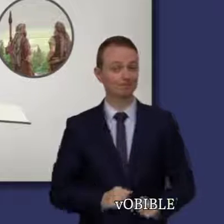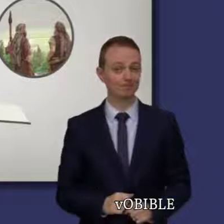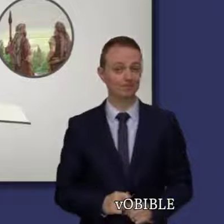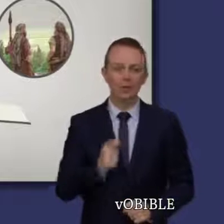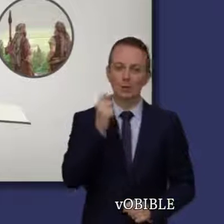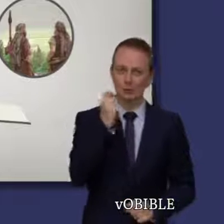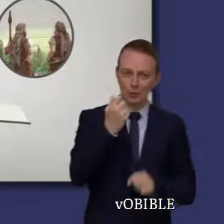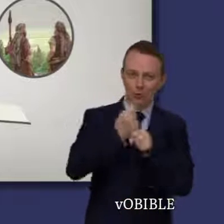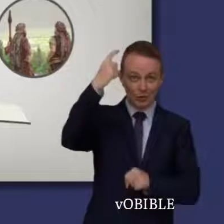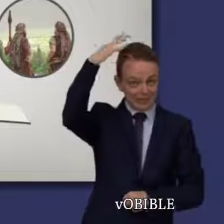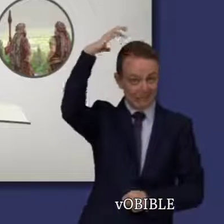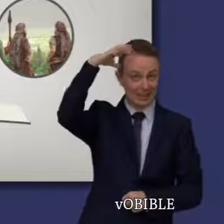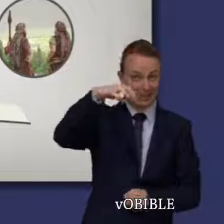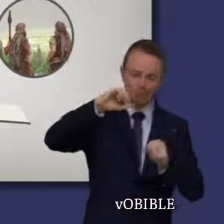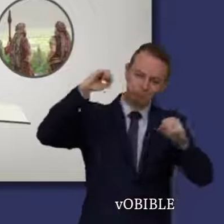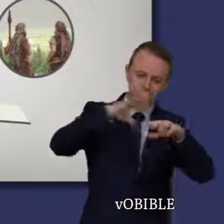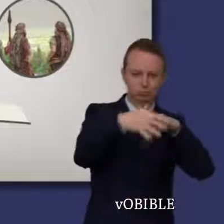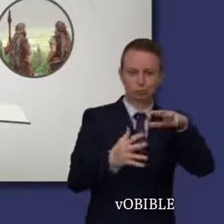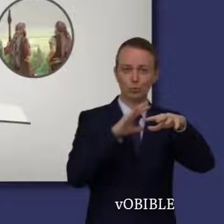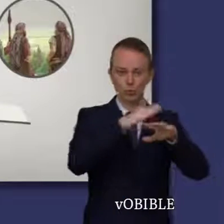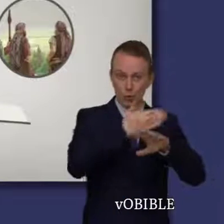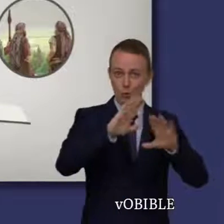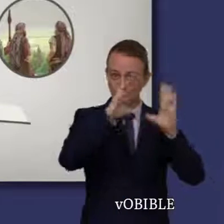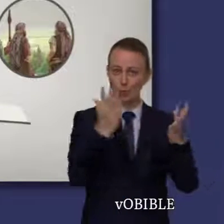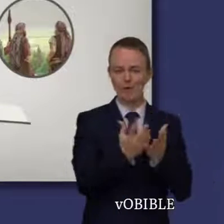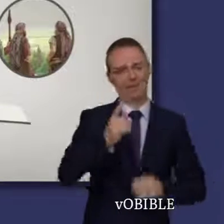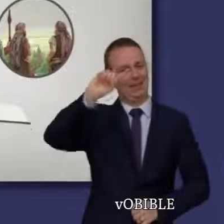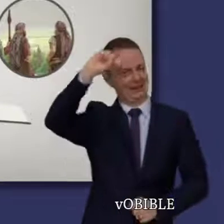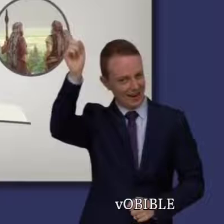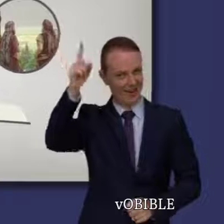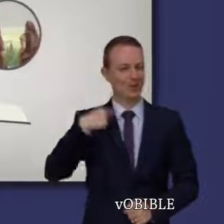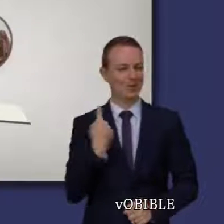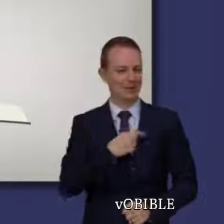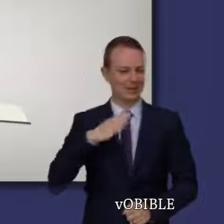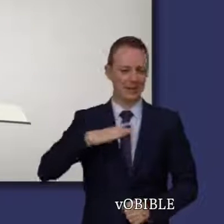far greater promised land, the new world under God's kingdom.